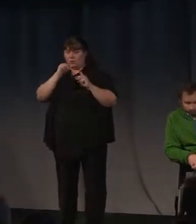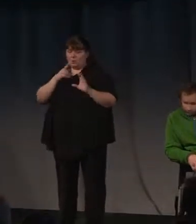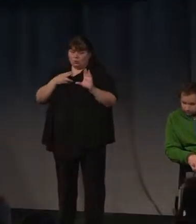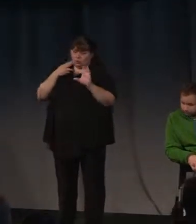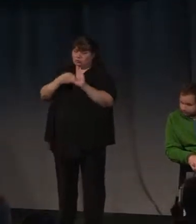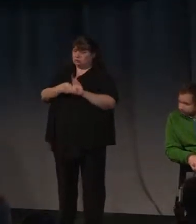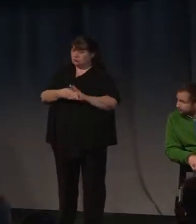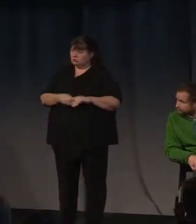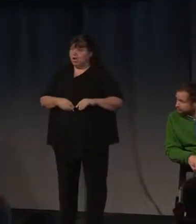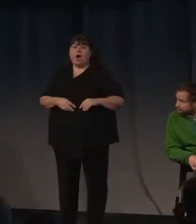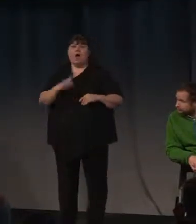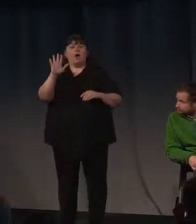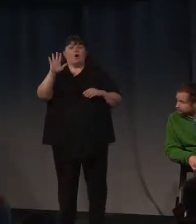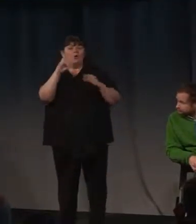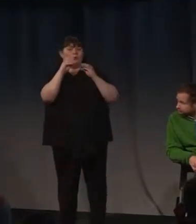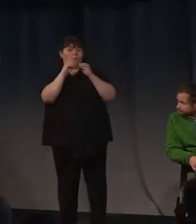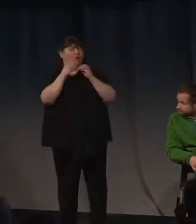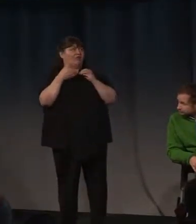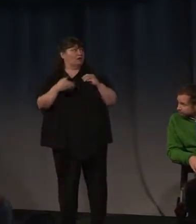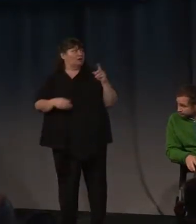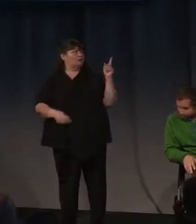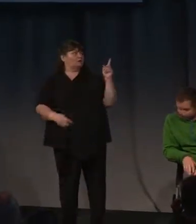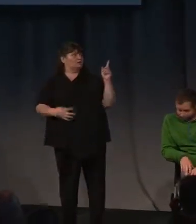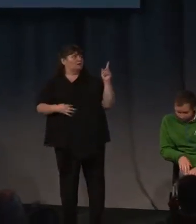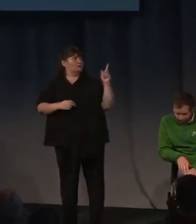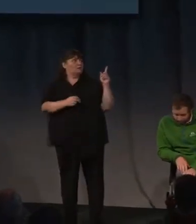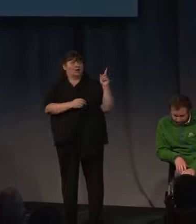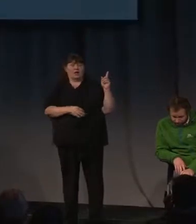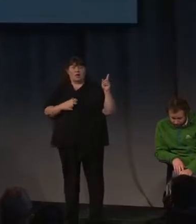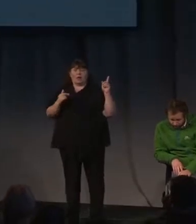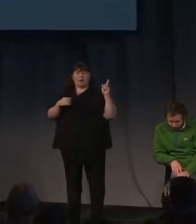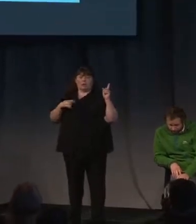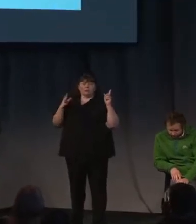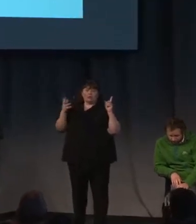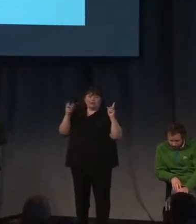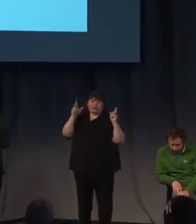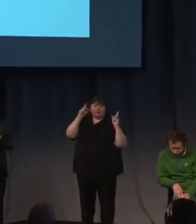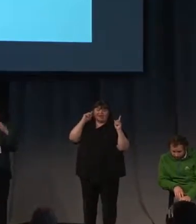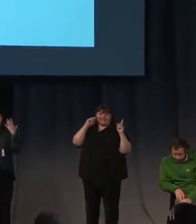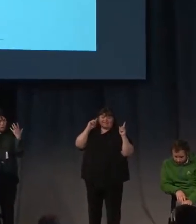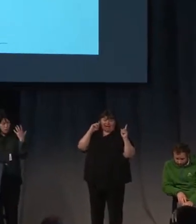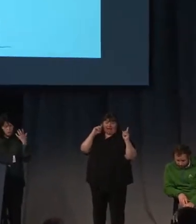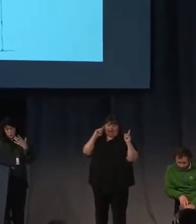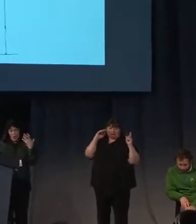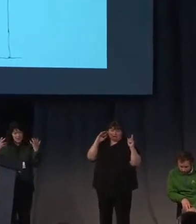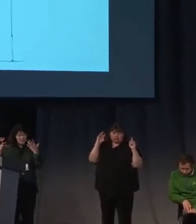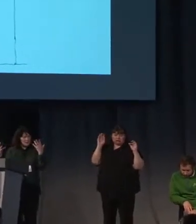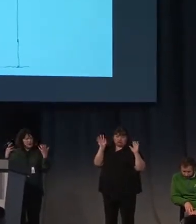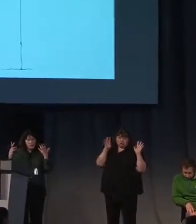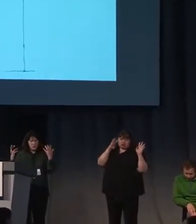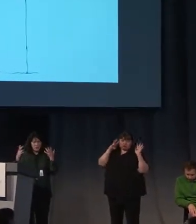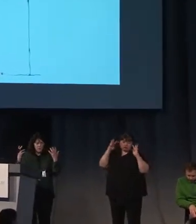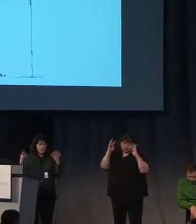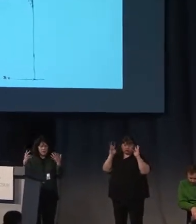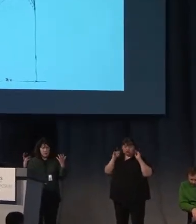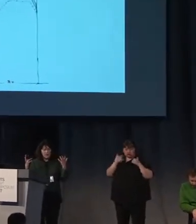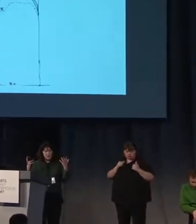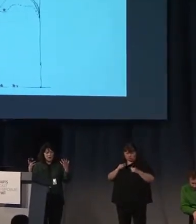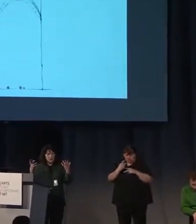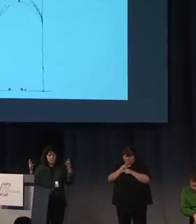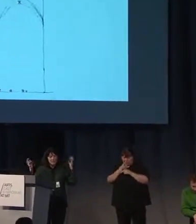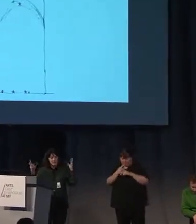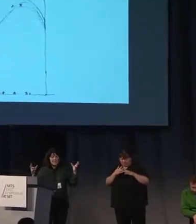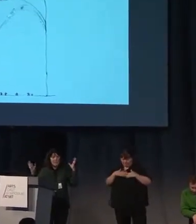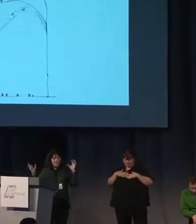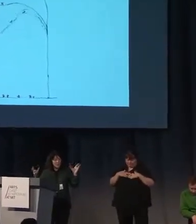whatever. Oh, there's one more thing I wanted to say, too, and why I wanted you to hear the sound. So you're trying to locate yourself in relation